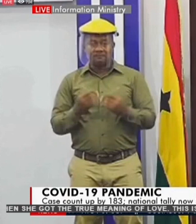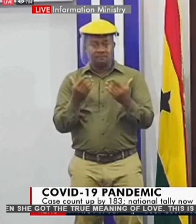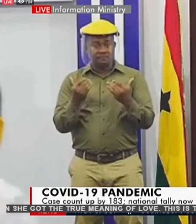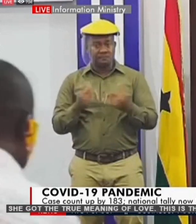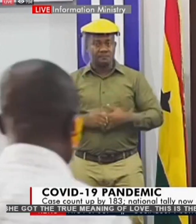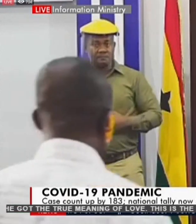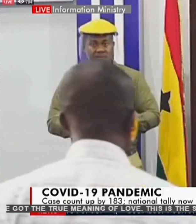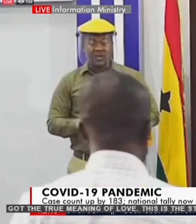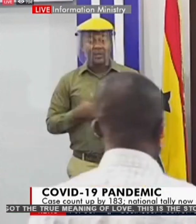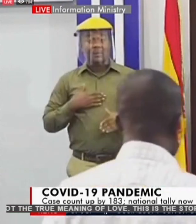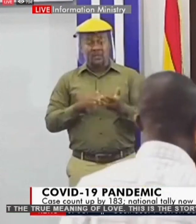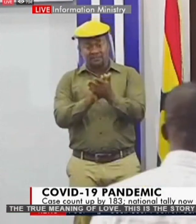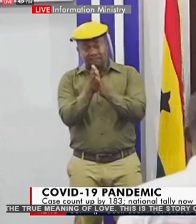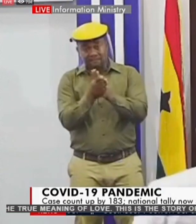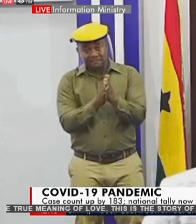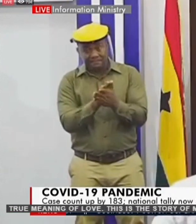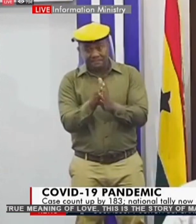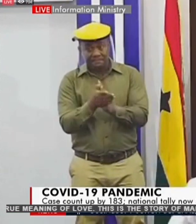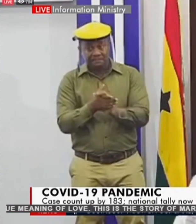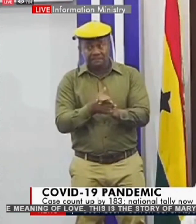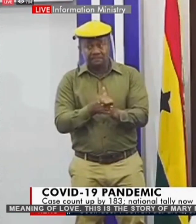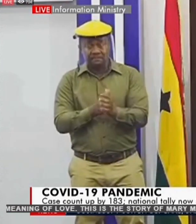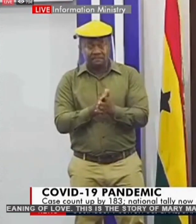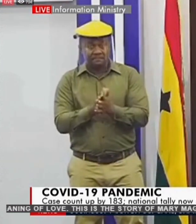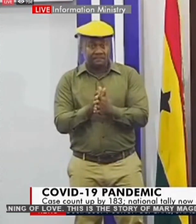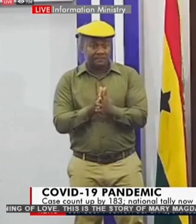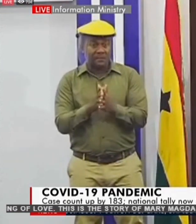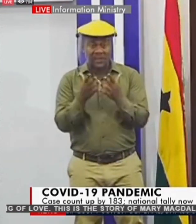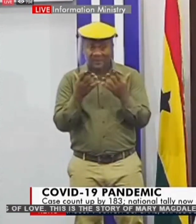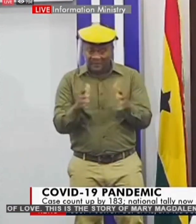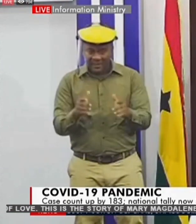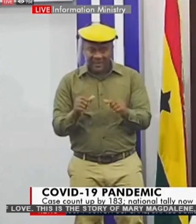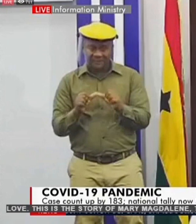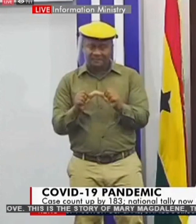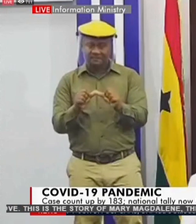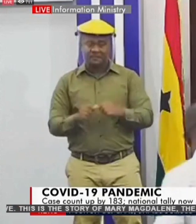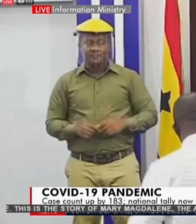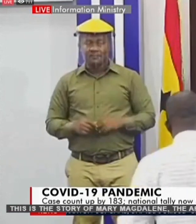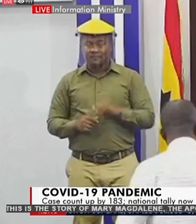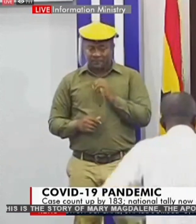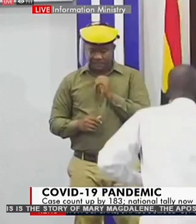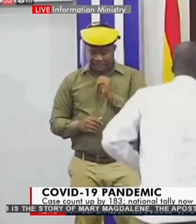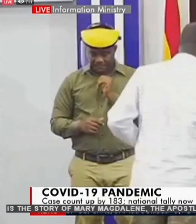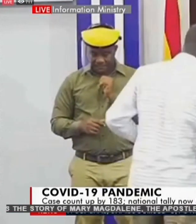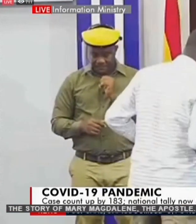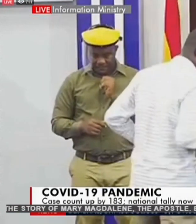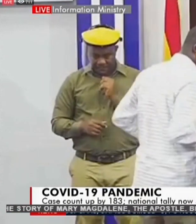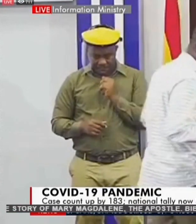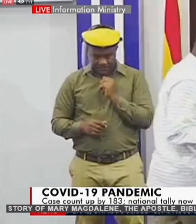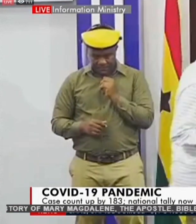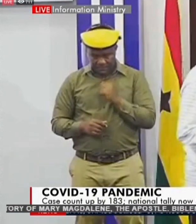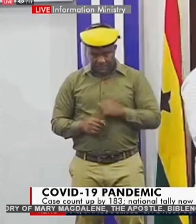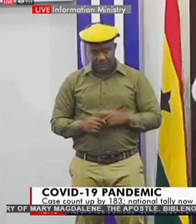Please sanitize with the hand sanitizer and Doc.